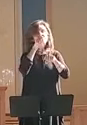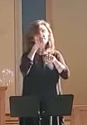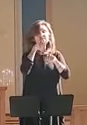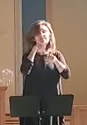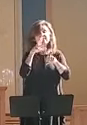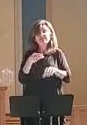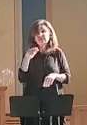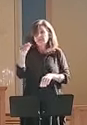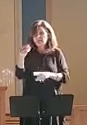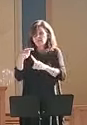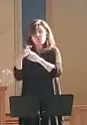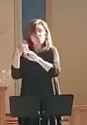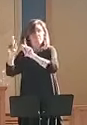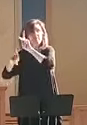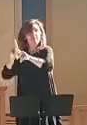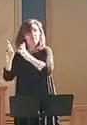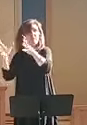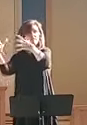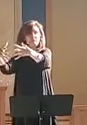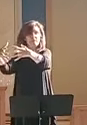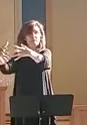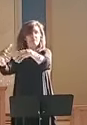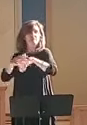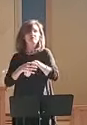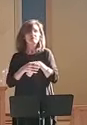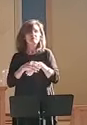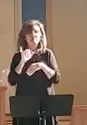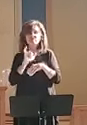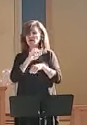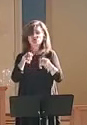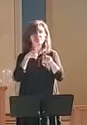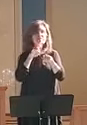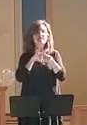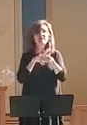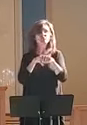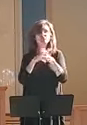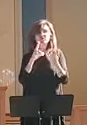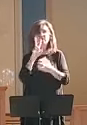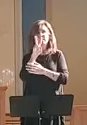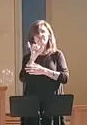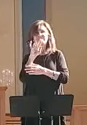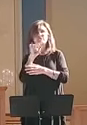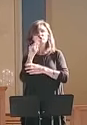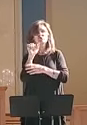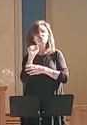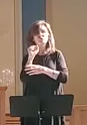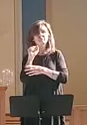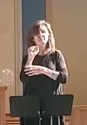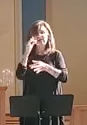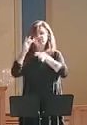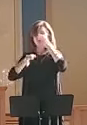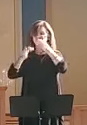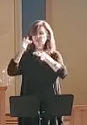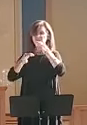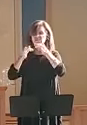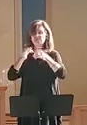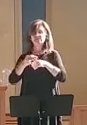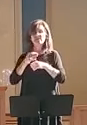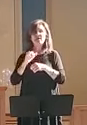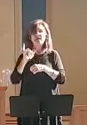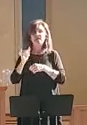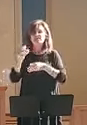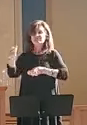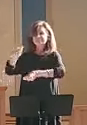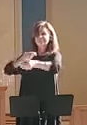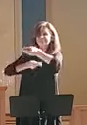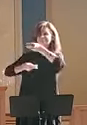to the citizen. That's just natural virtue. That's justice. And it works in those